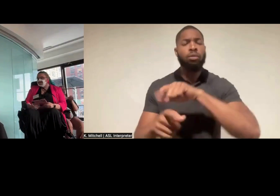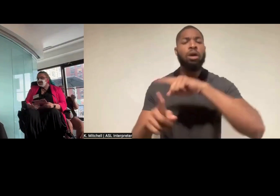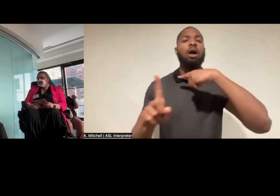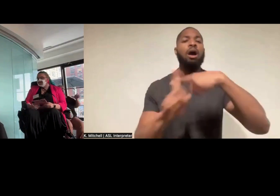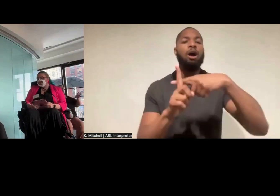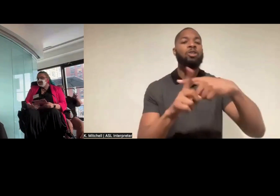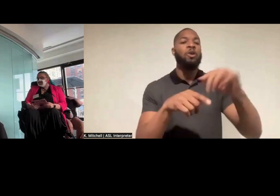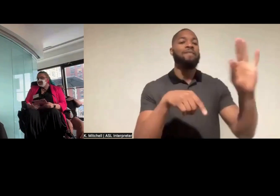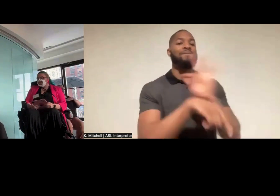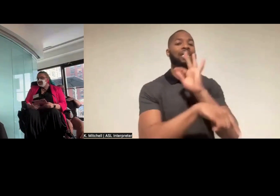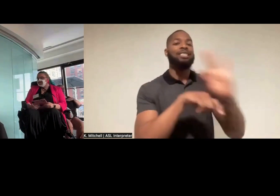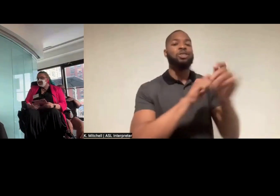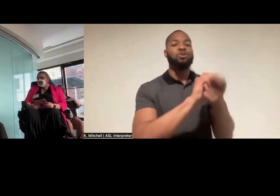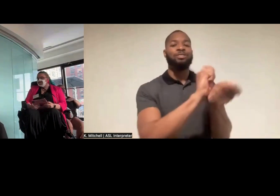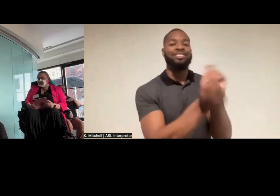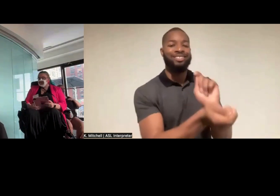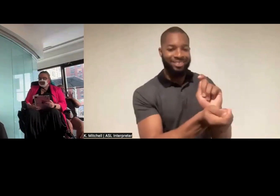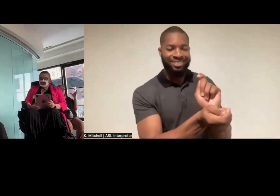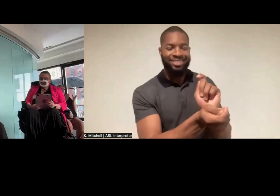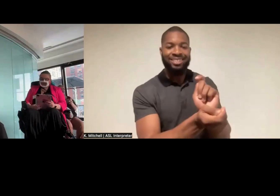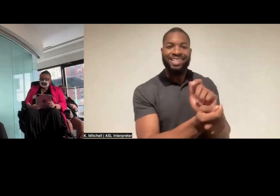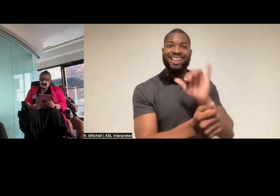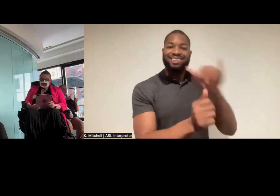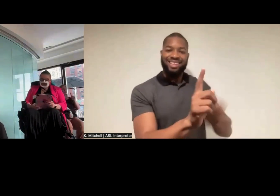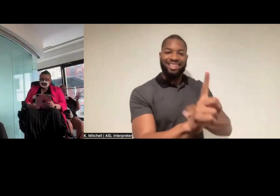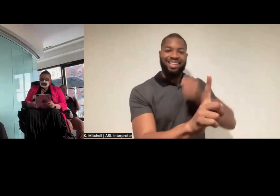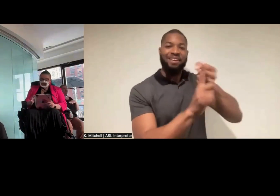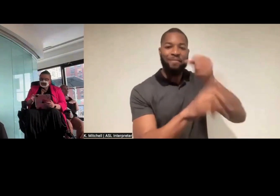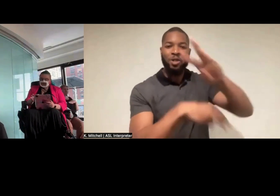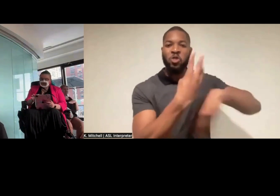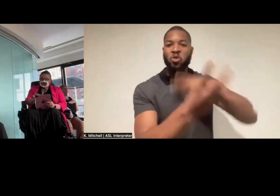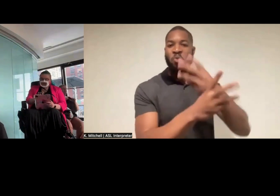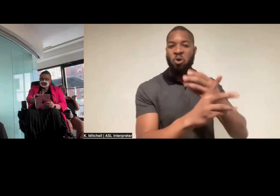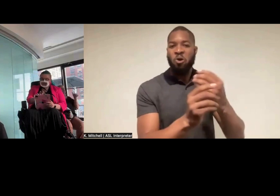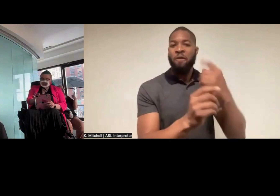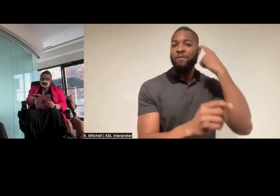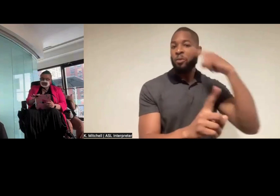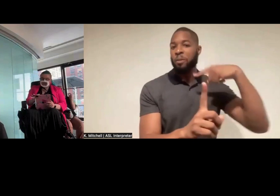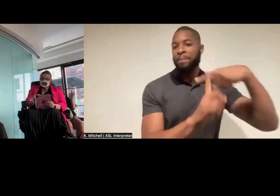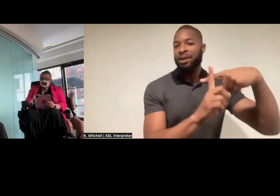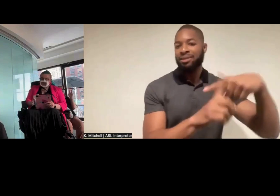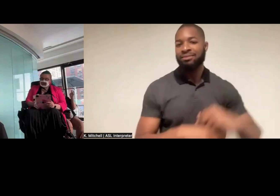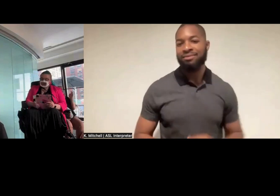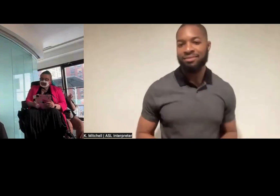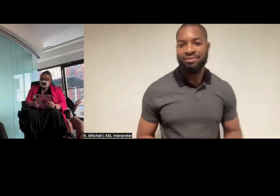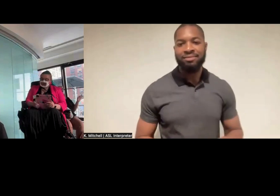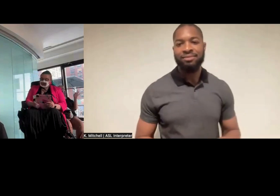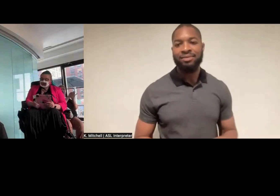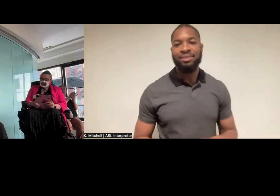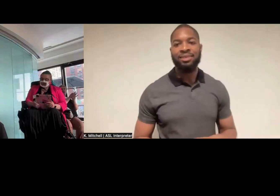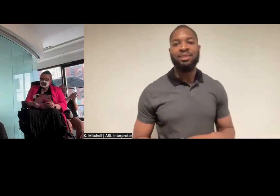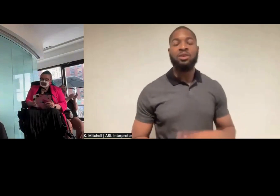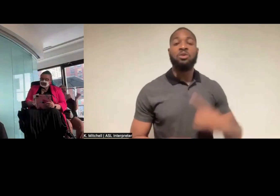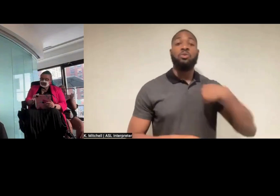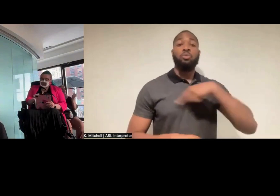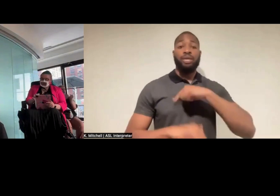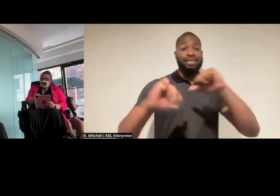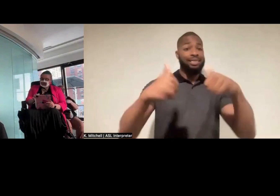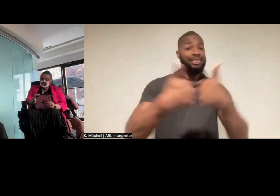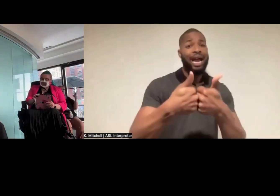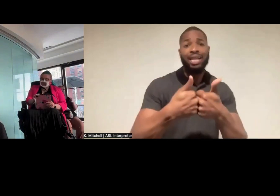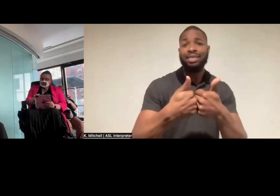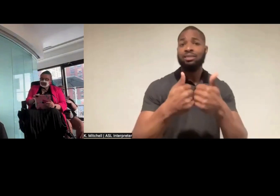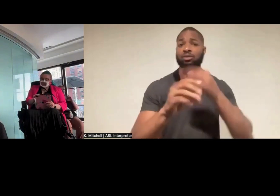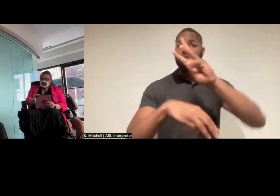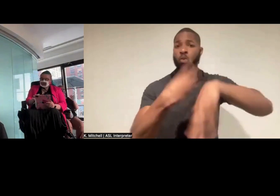accepting a difference in the world. It challenges worth and advocates for a world where all